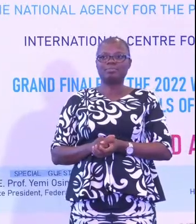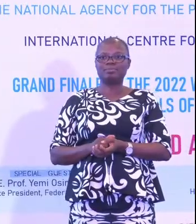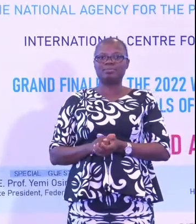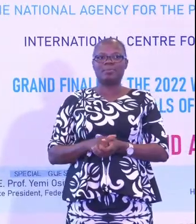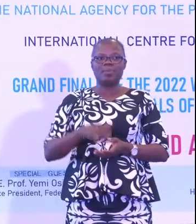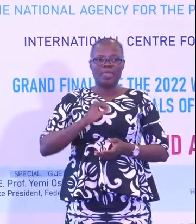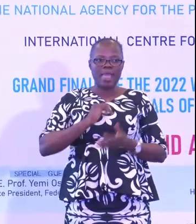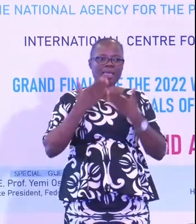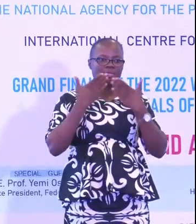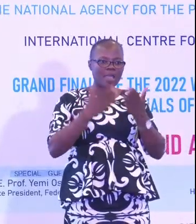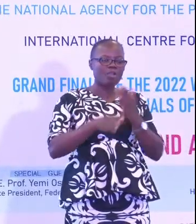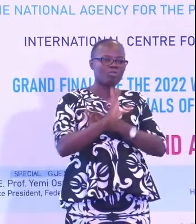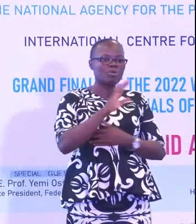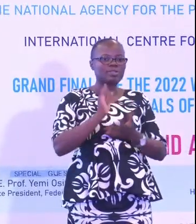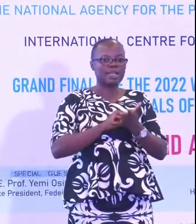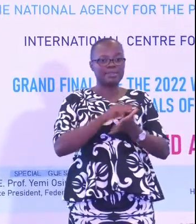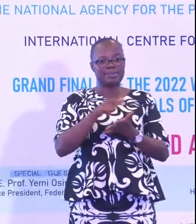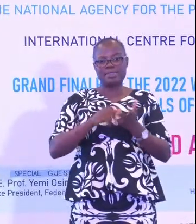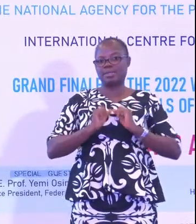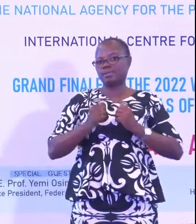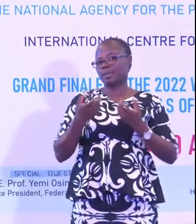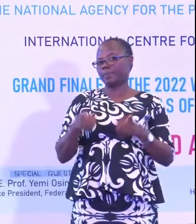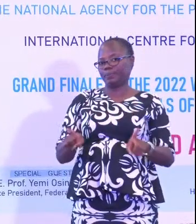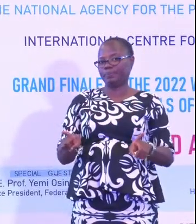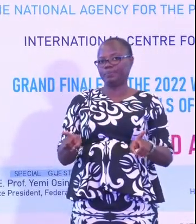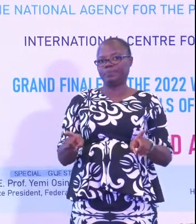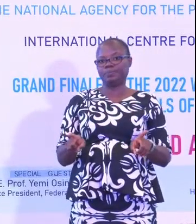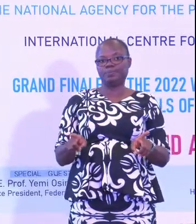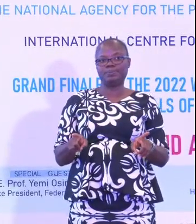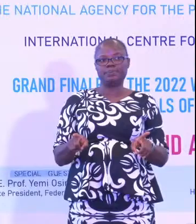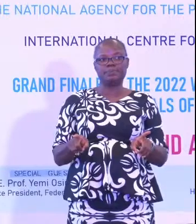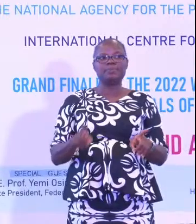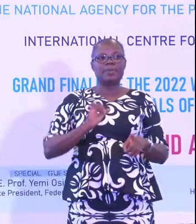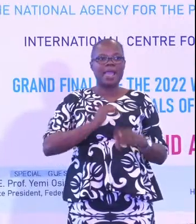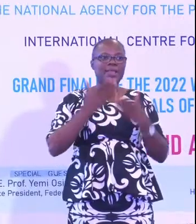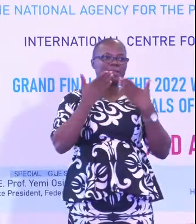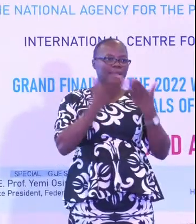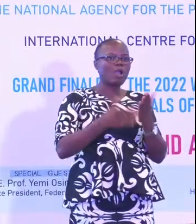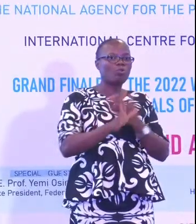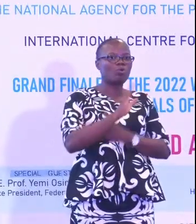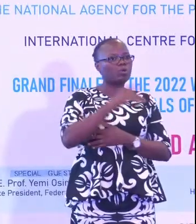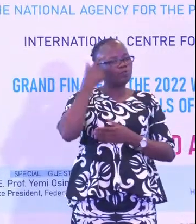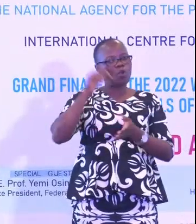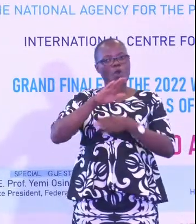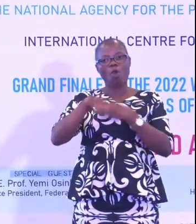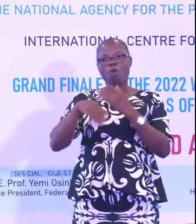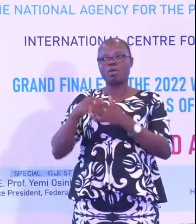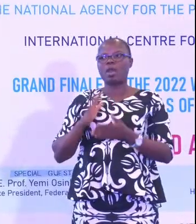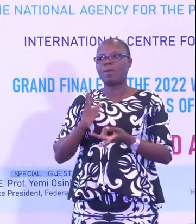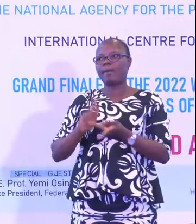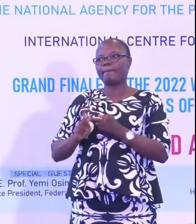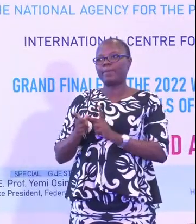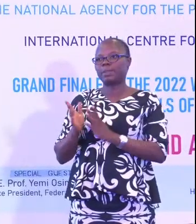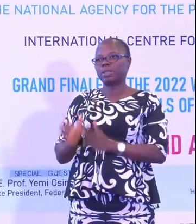I thank God that this has happened. I thank God for all our